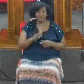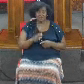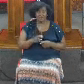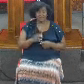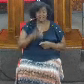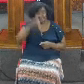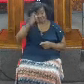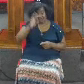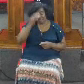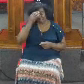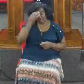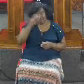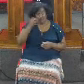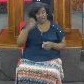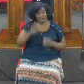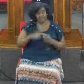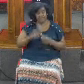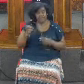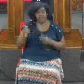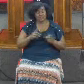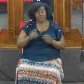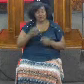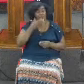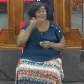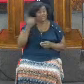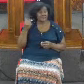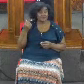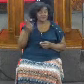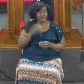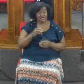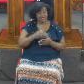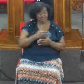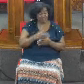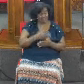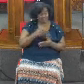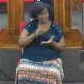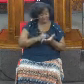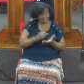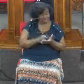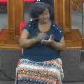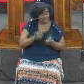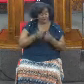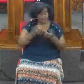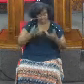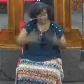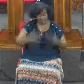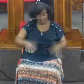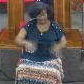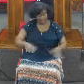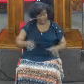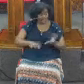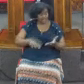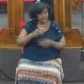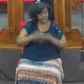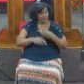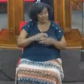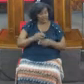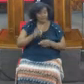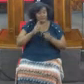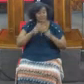from the pulpit to the pew, we can do a whole lot better at sharing the gospel with a lost and dying world. We talk